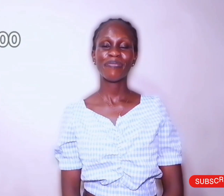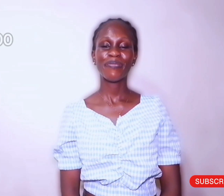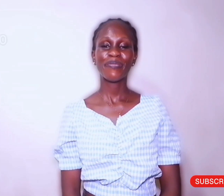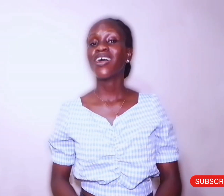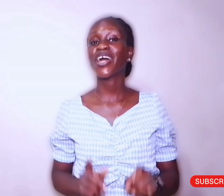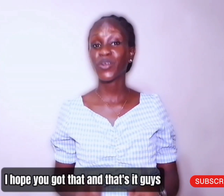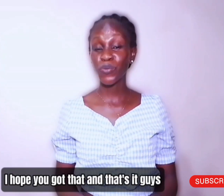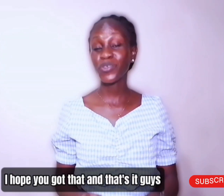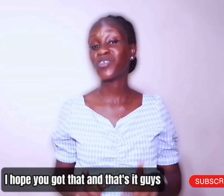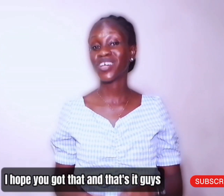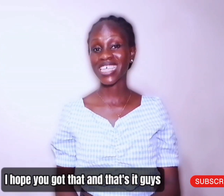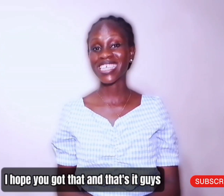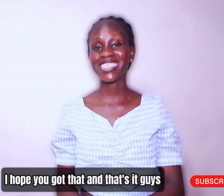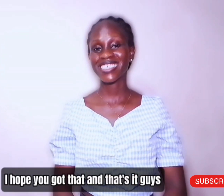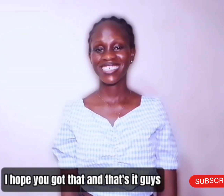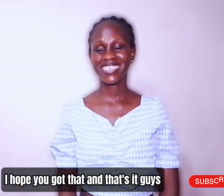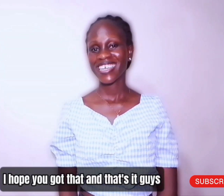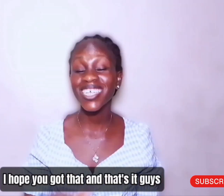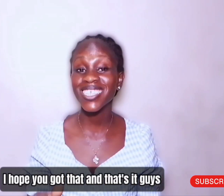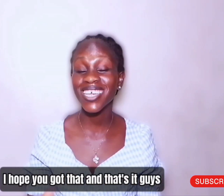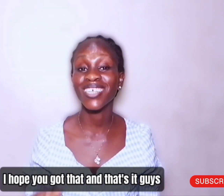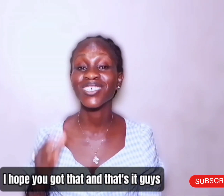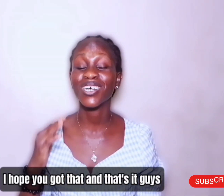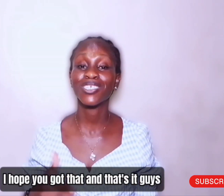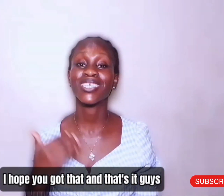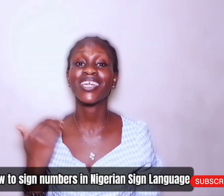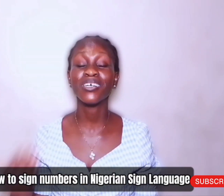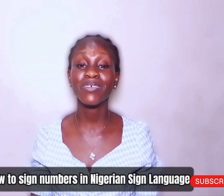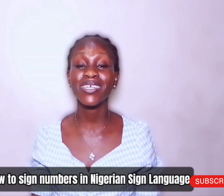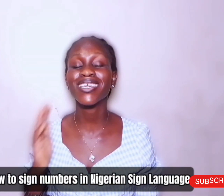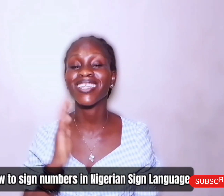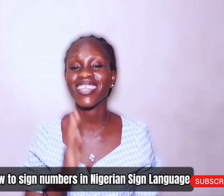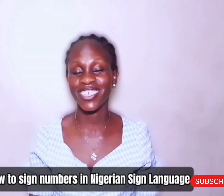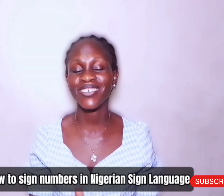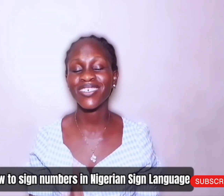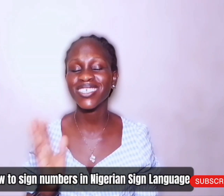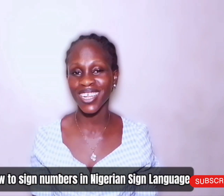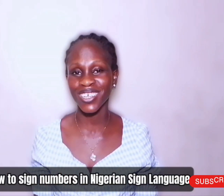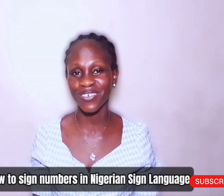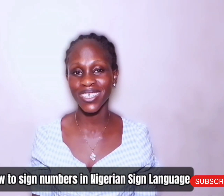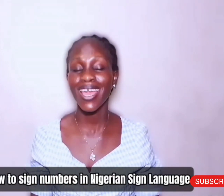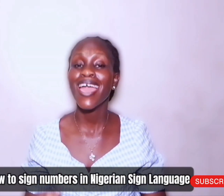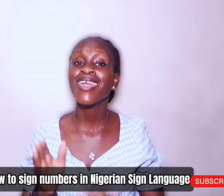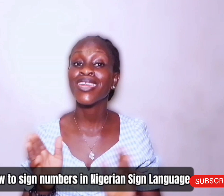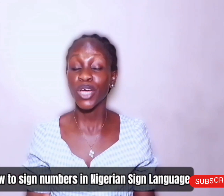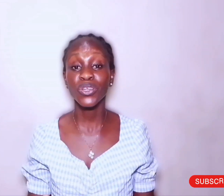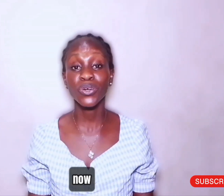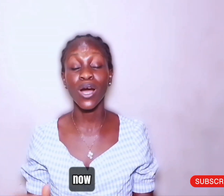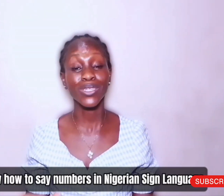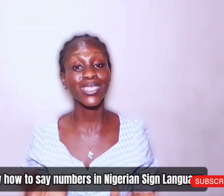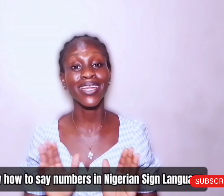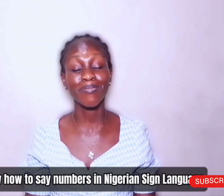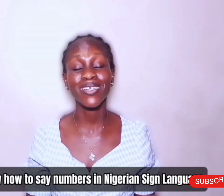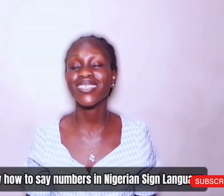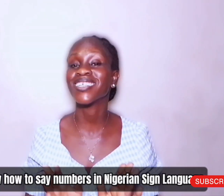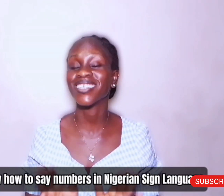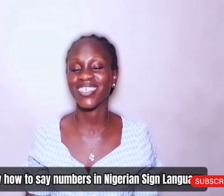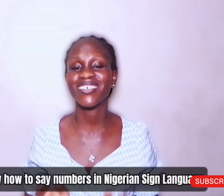I hope you got that. And that's it, guys, on how to sign numbers in Nigerian Sign Language. Now you know how to sign numbers in Nigerian